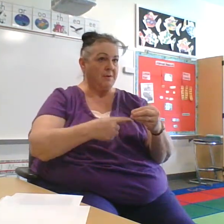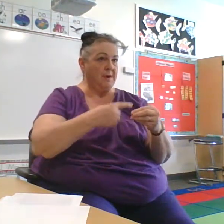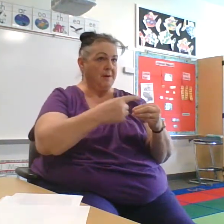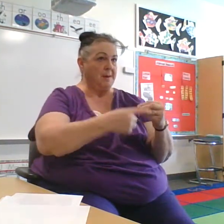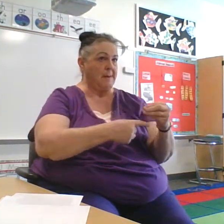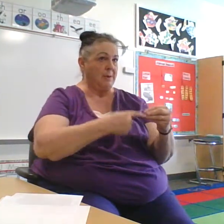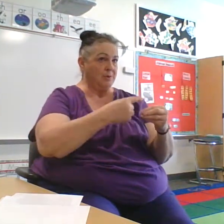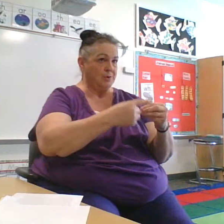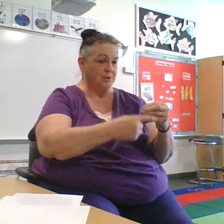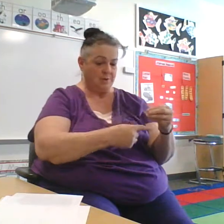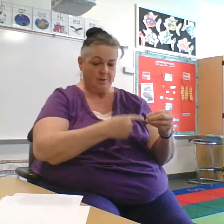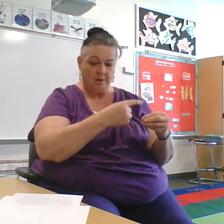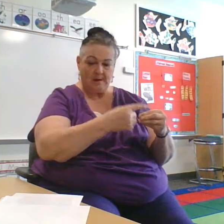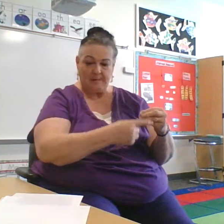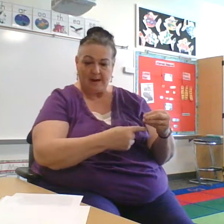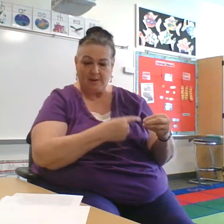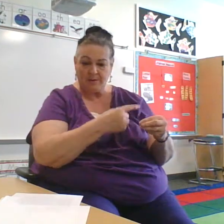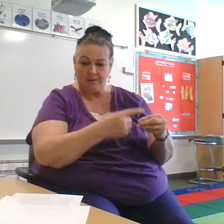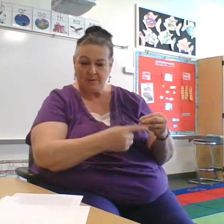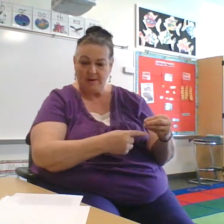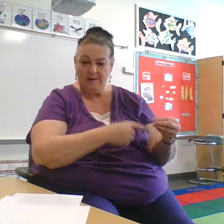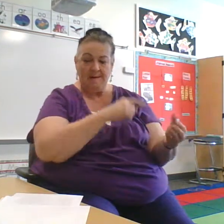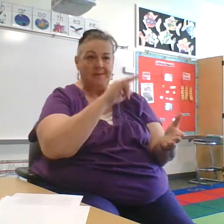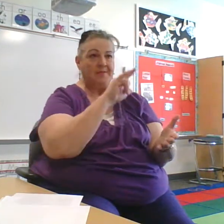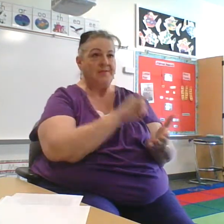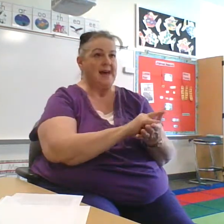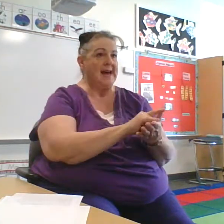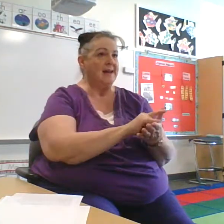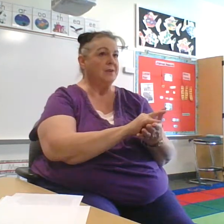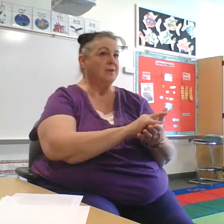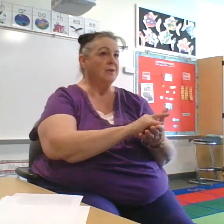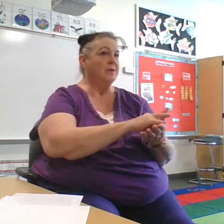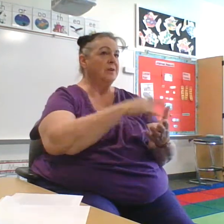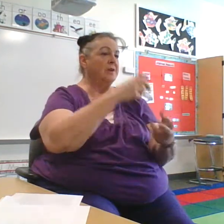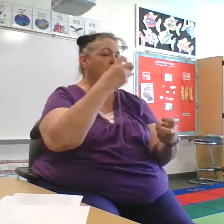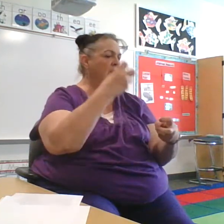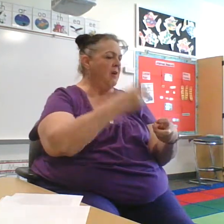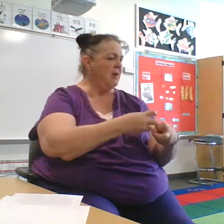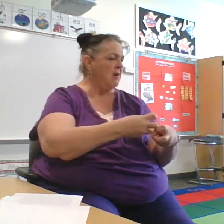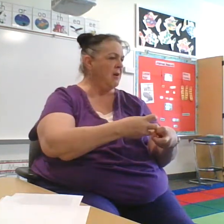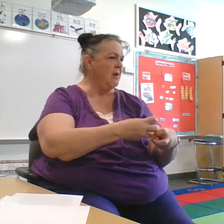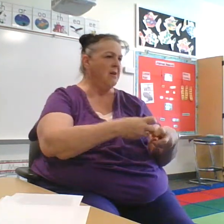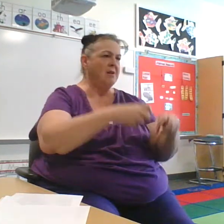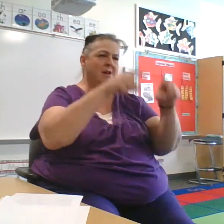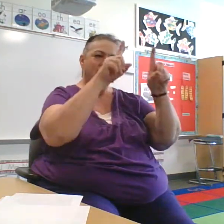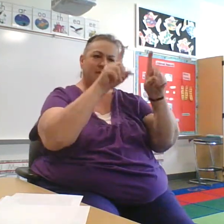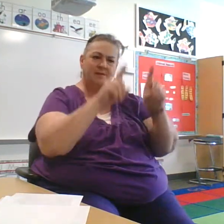around, about that hard